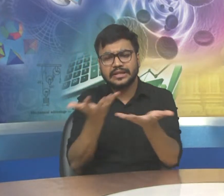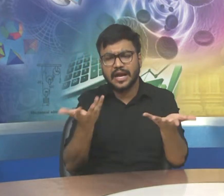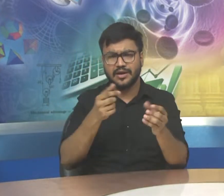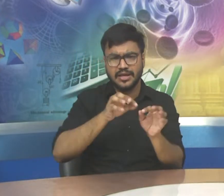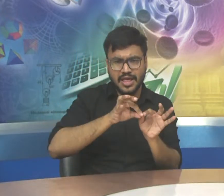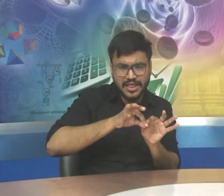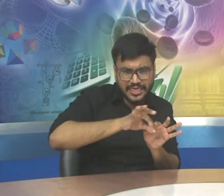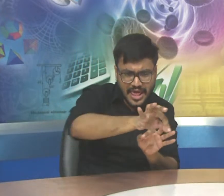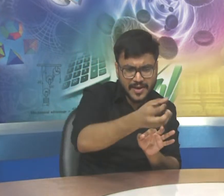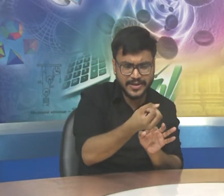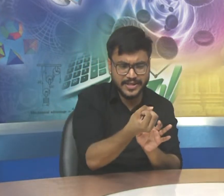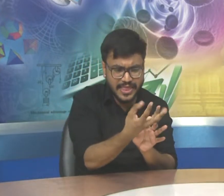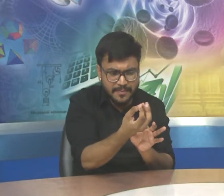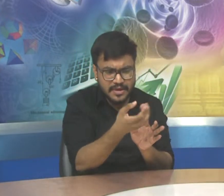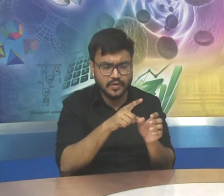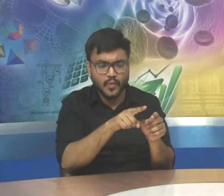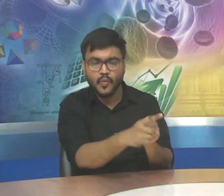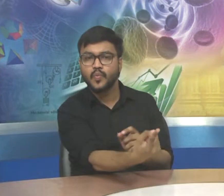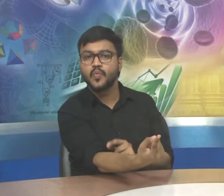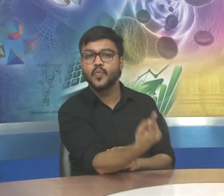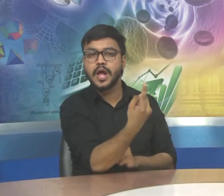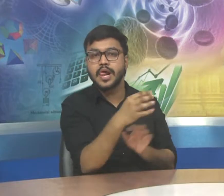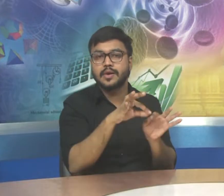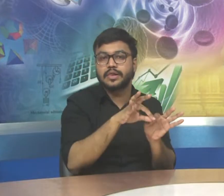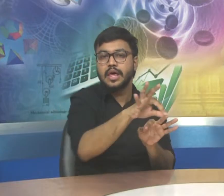the direction of the force.